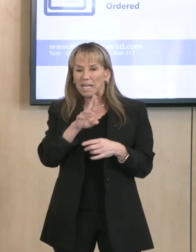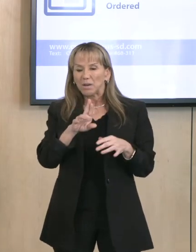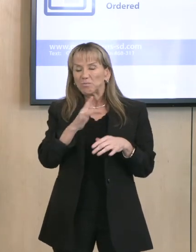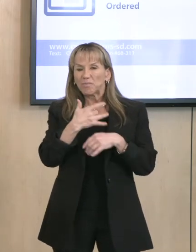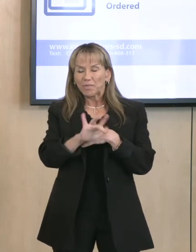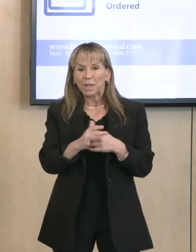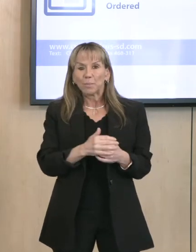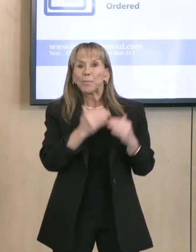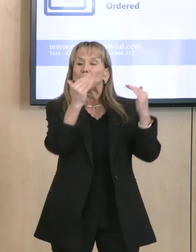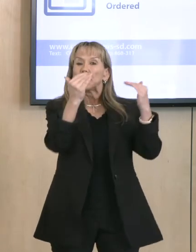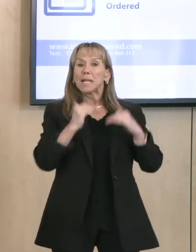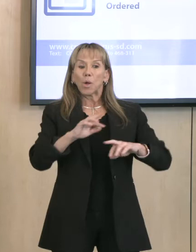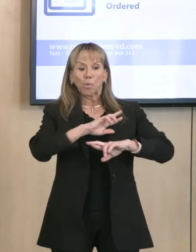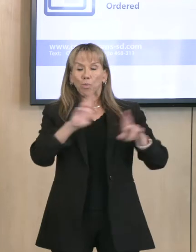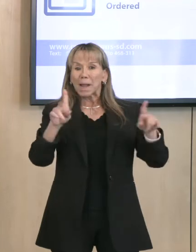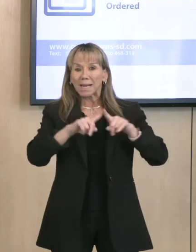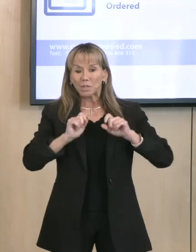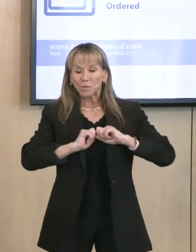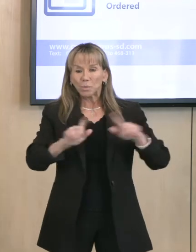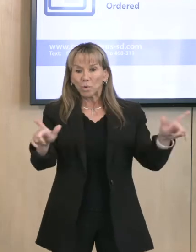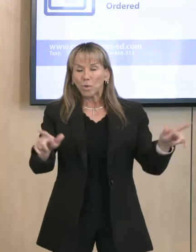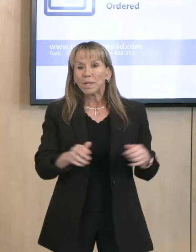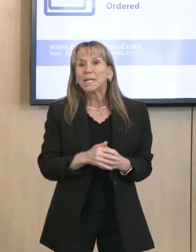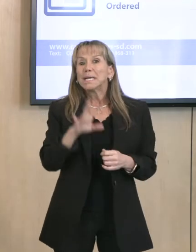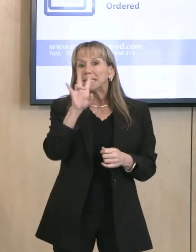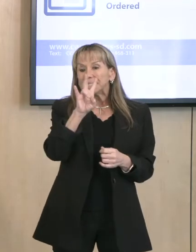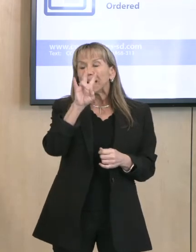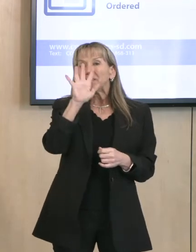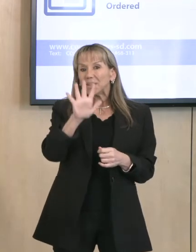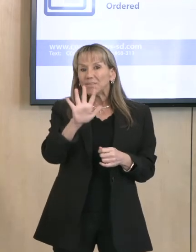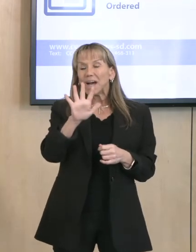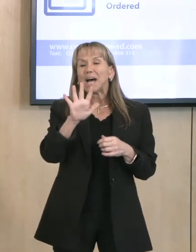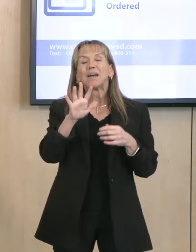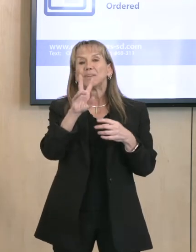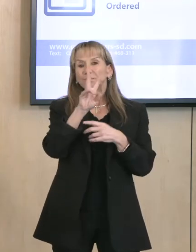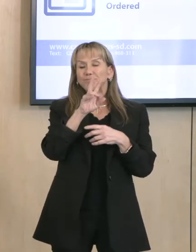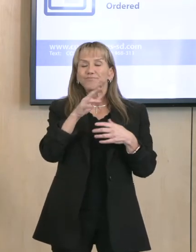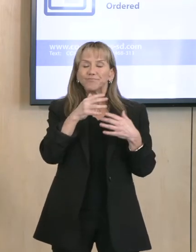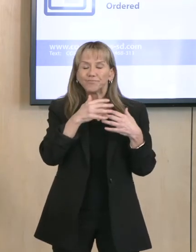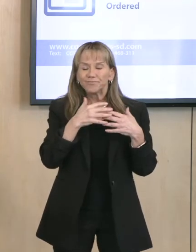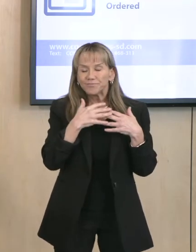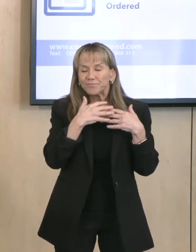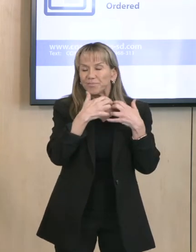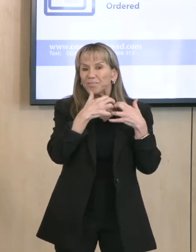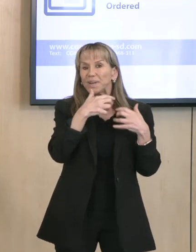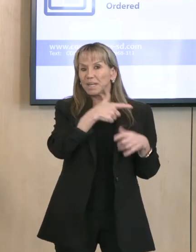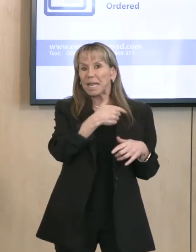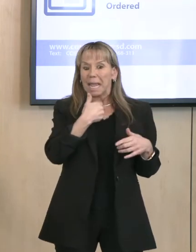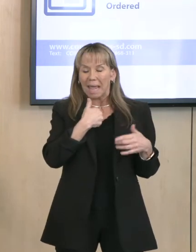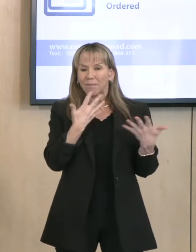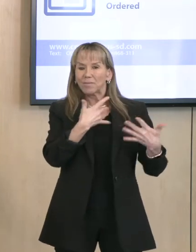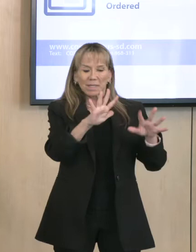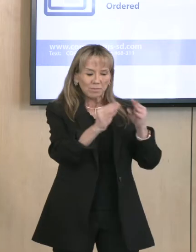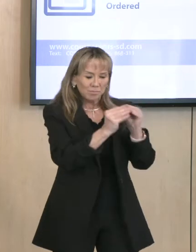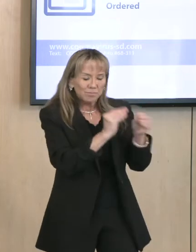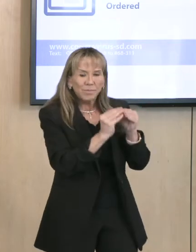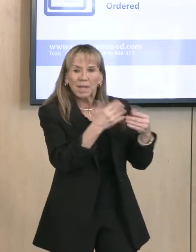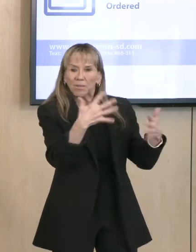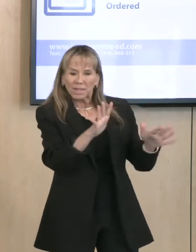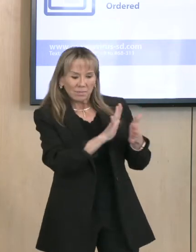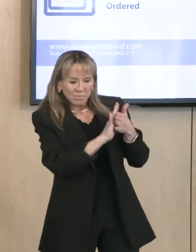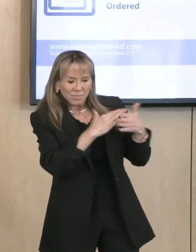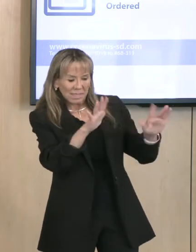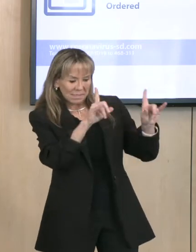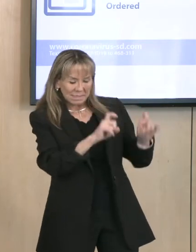here is ready to deploy. These 75 represent 75 ventilators we currently have in the county. They have been maintenance, they have been serviced, they